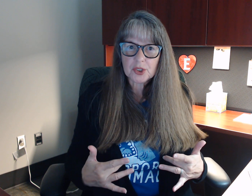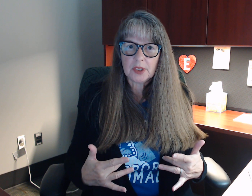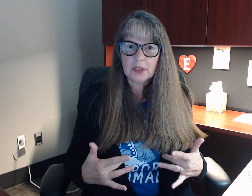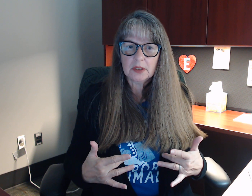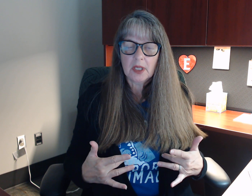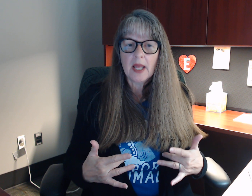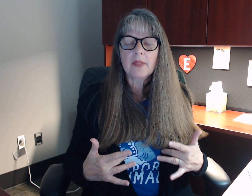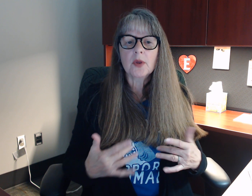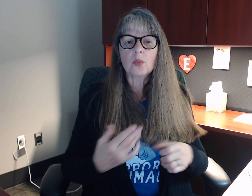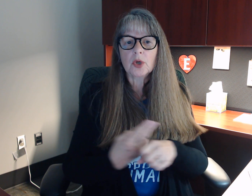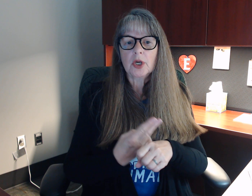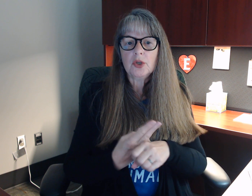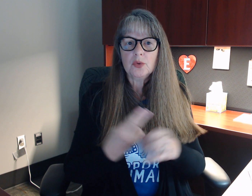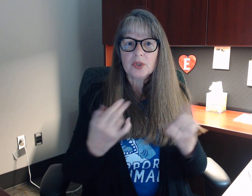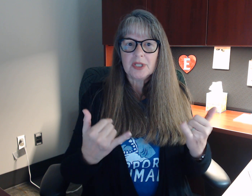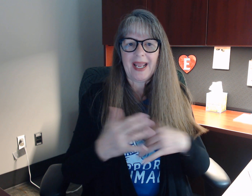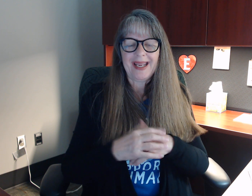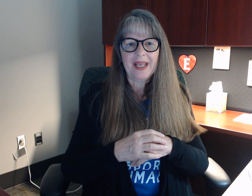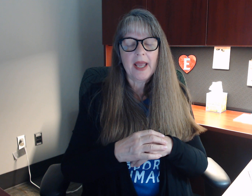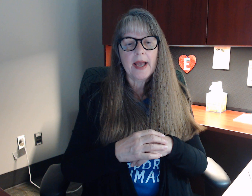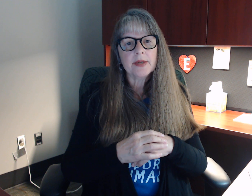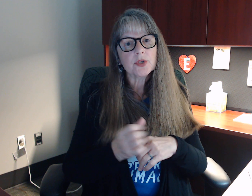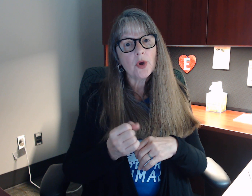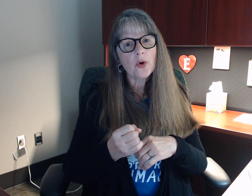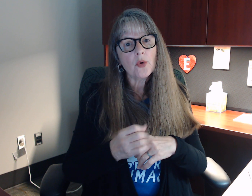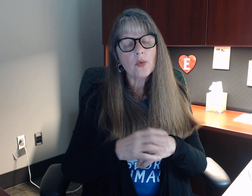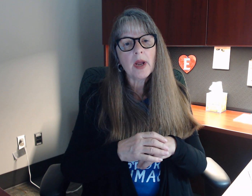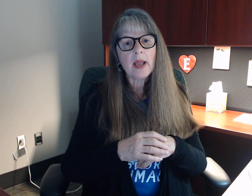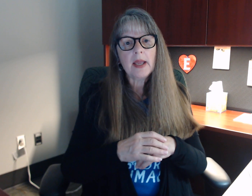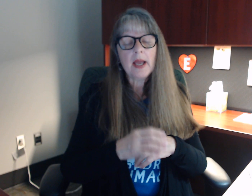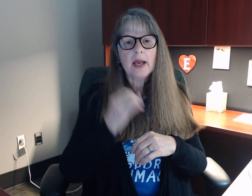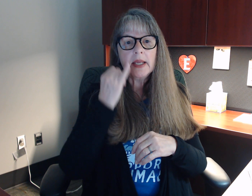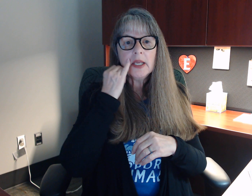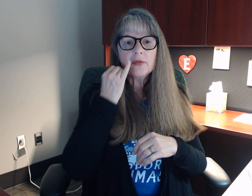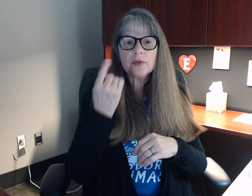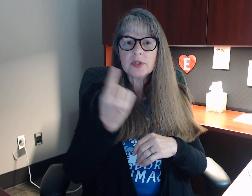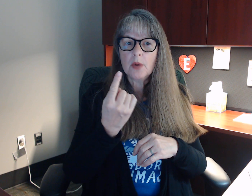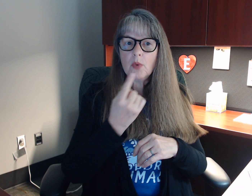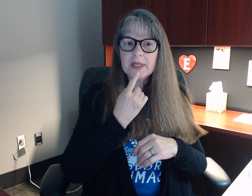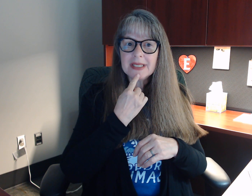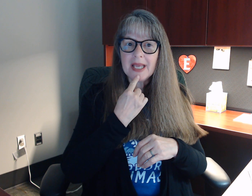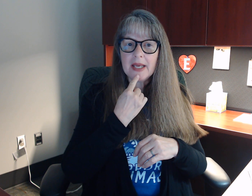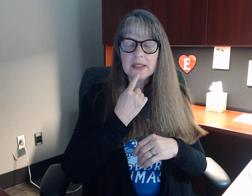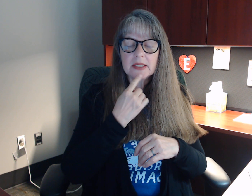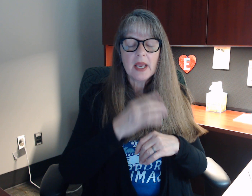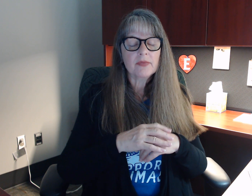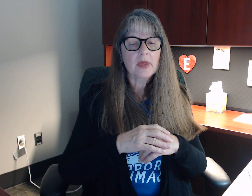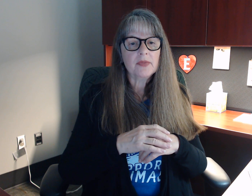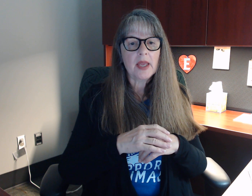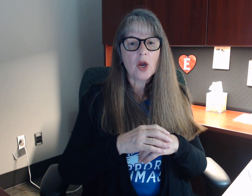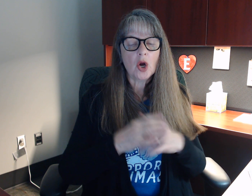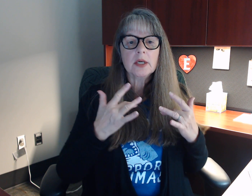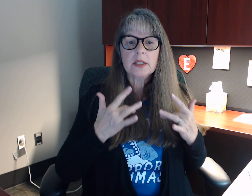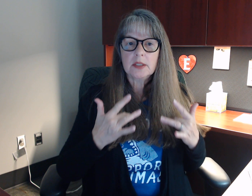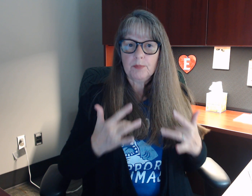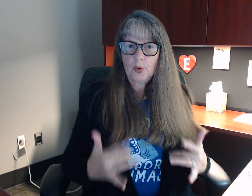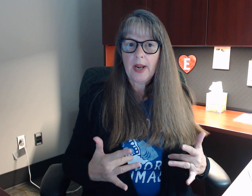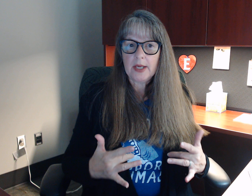depression that we're going to use today? So if someone says that they are depressed